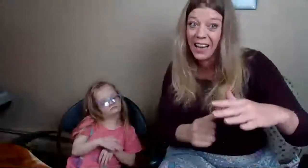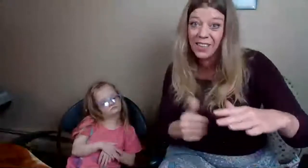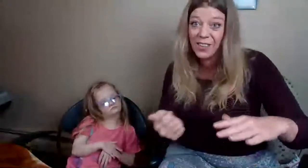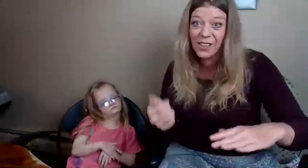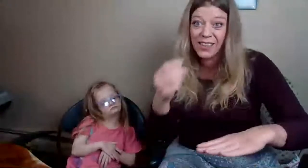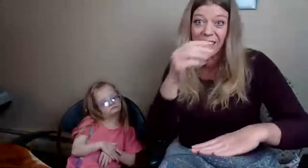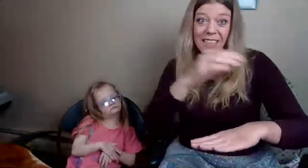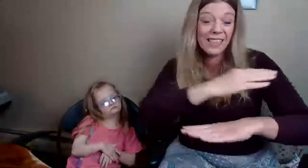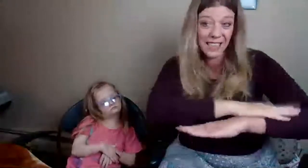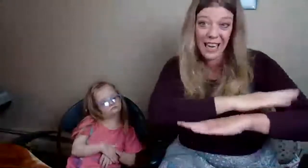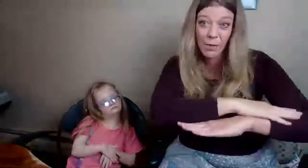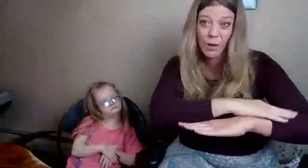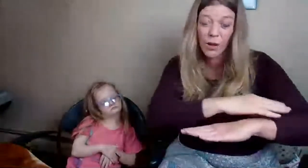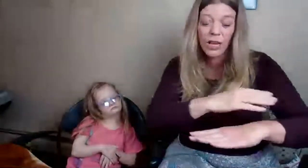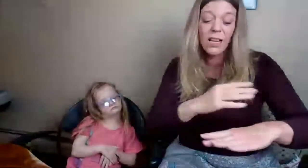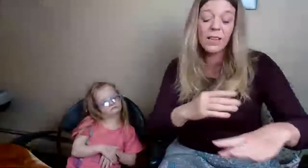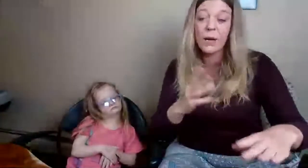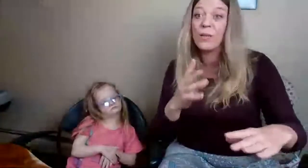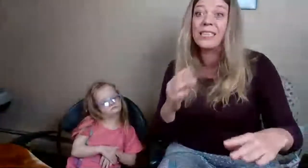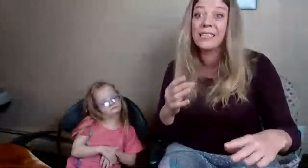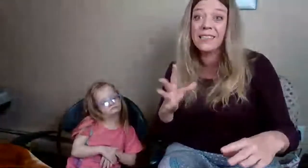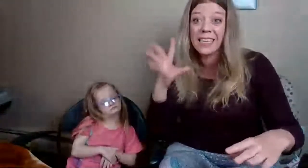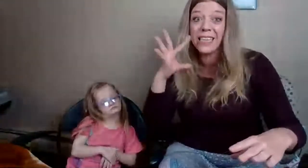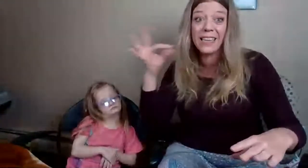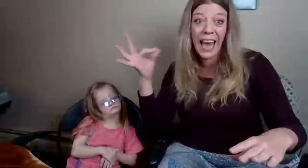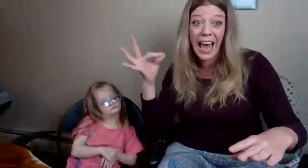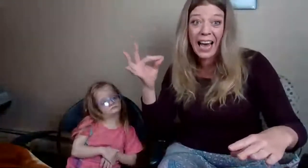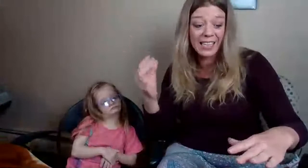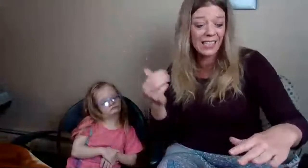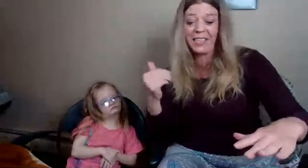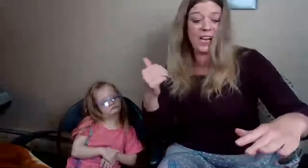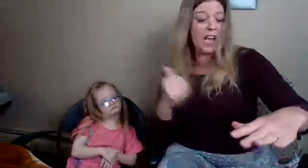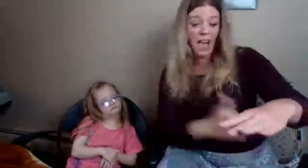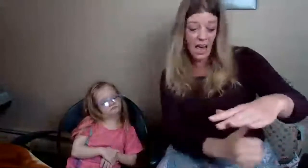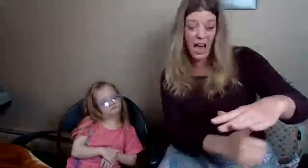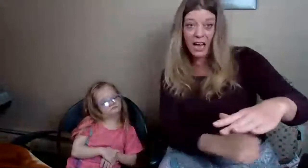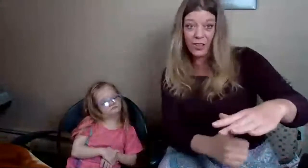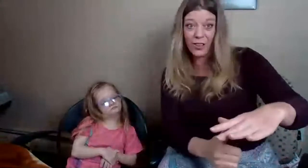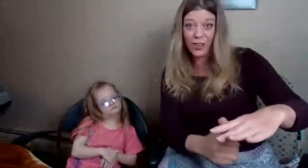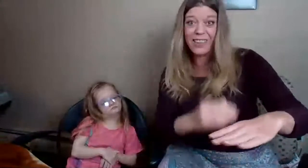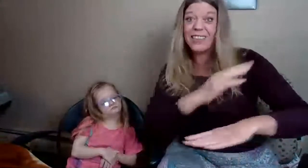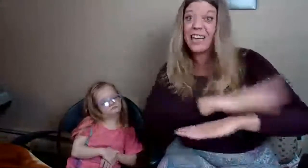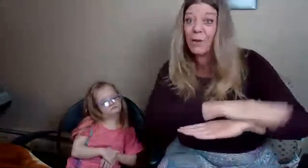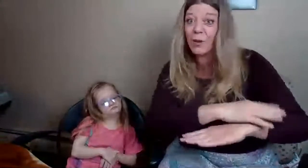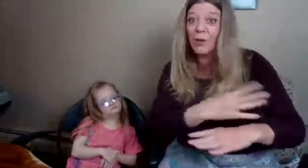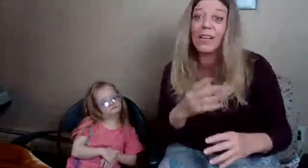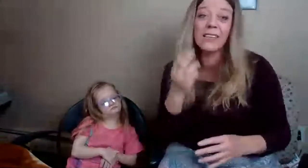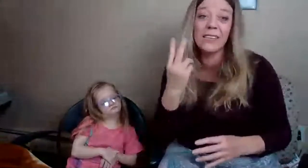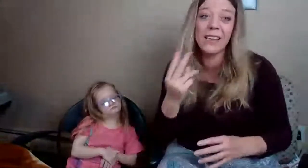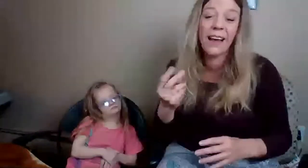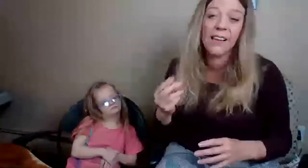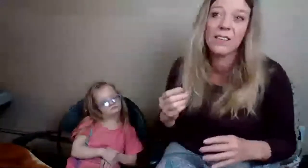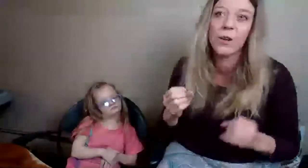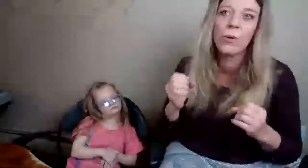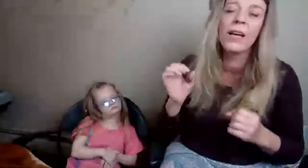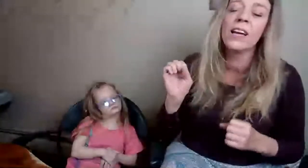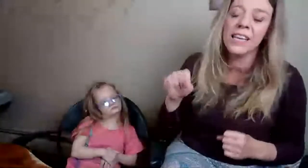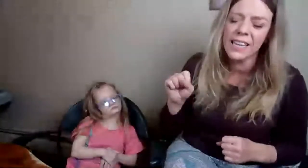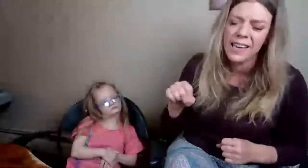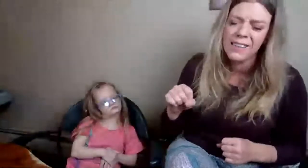under the table, they would still see the cat, and under and table, they'd see that. So yes,